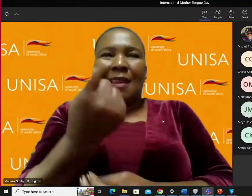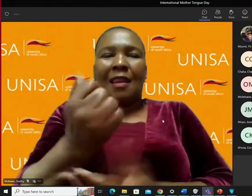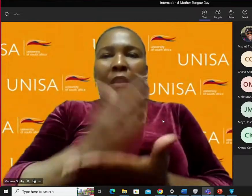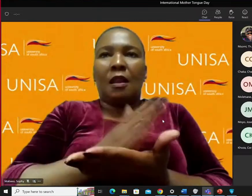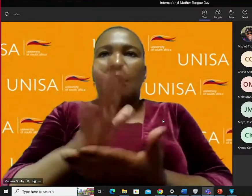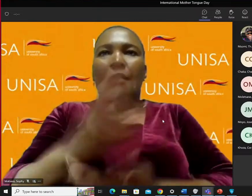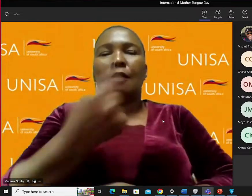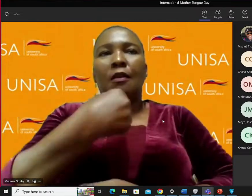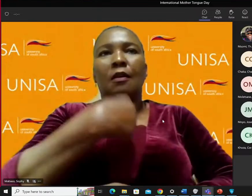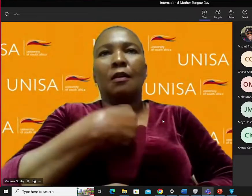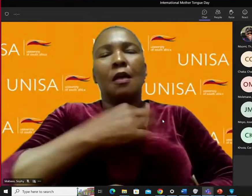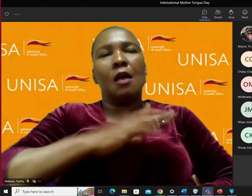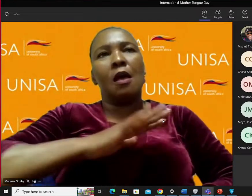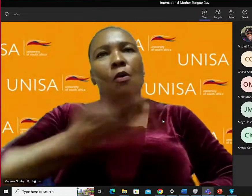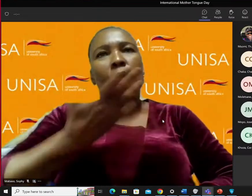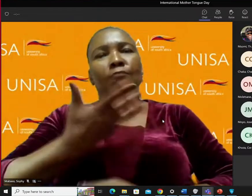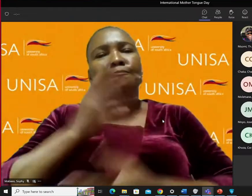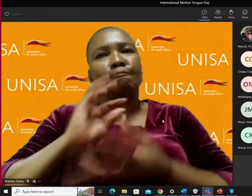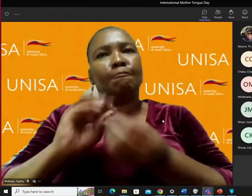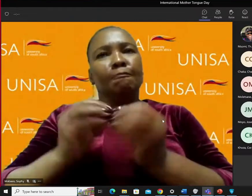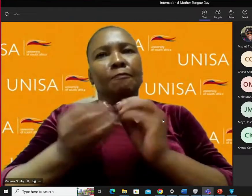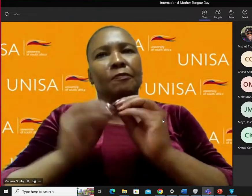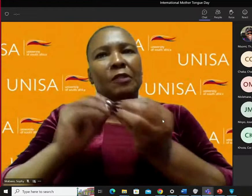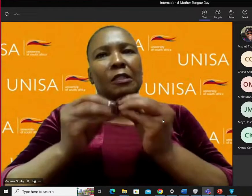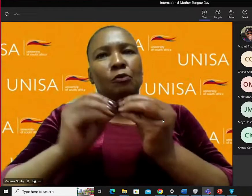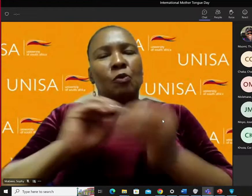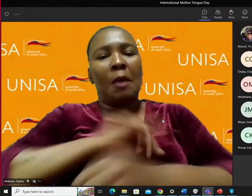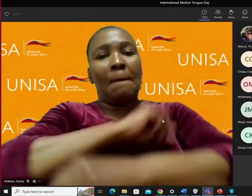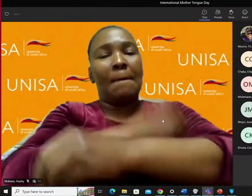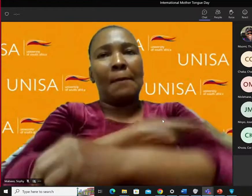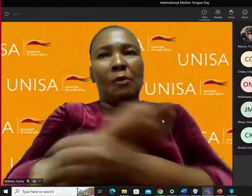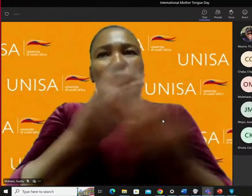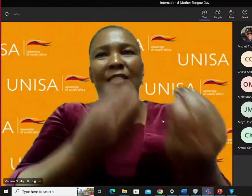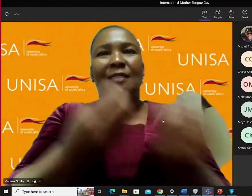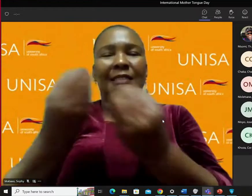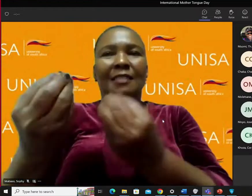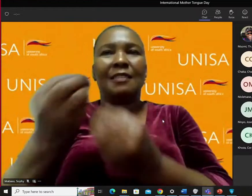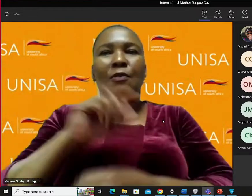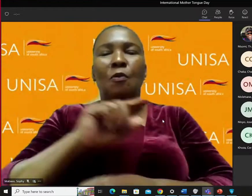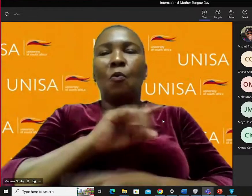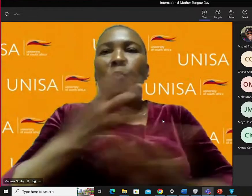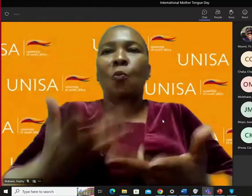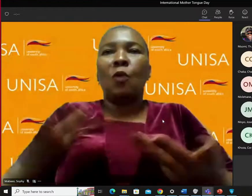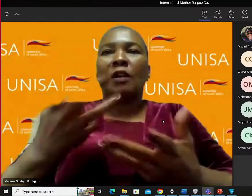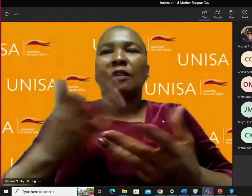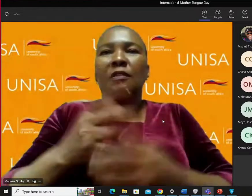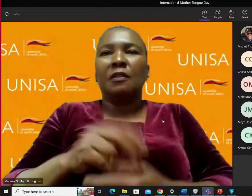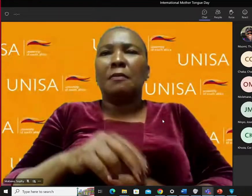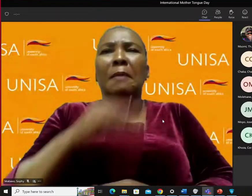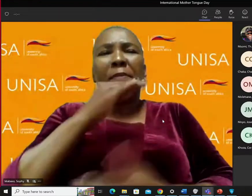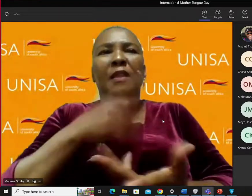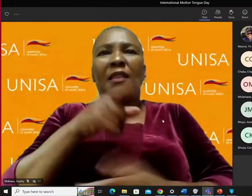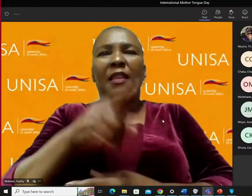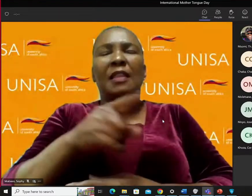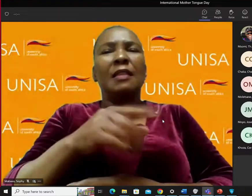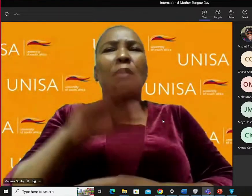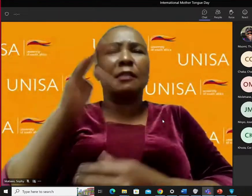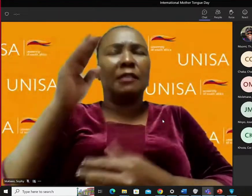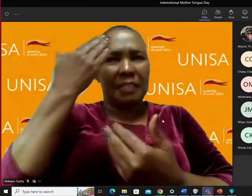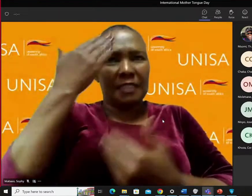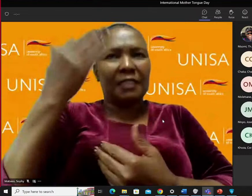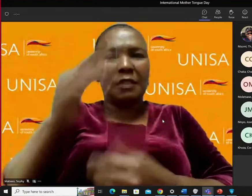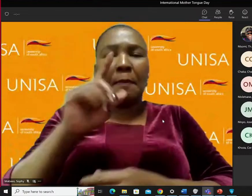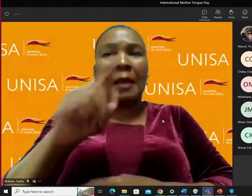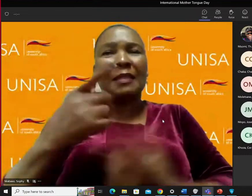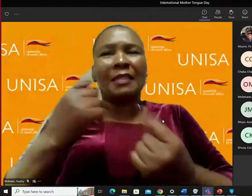wanted to create a tool where children are empowered, so they don't have to get to a place where, I mean, it's a greeting, but it does so much, you